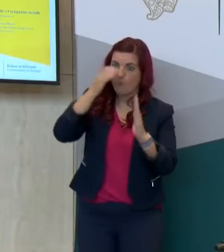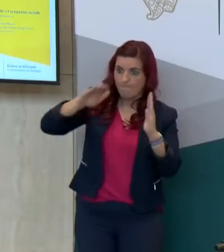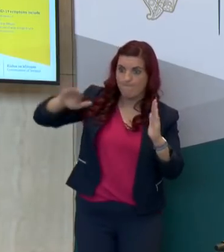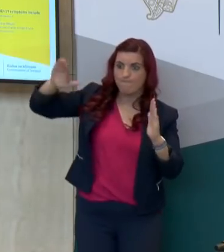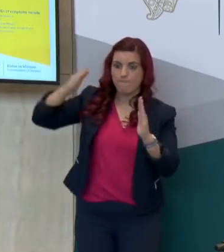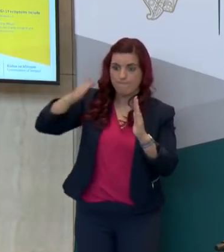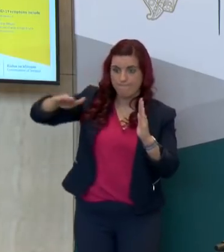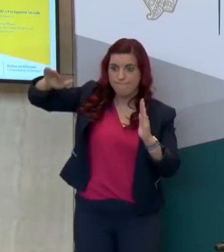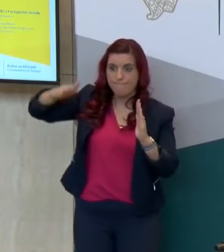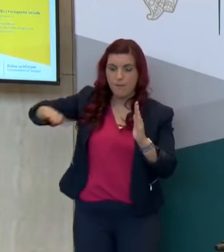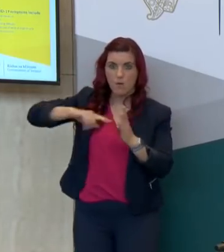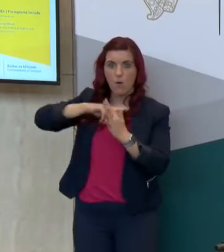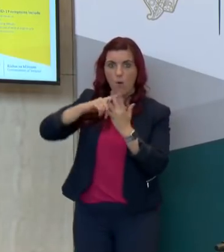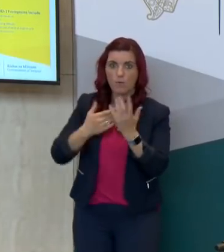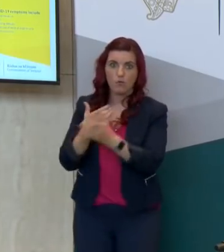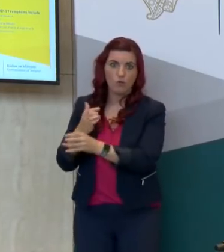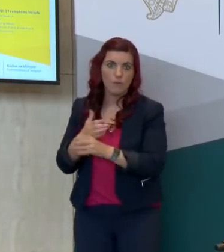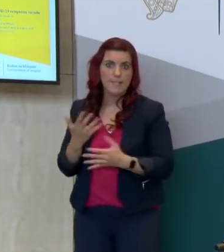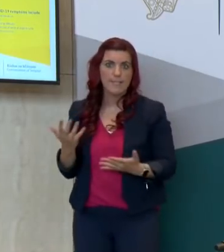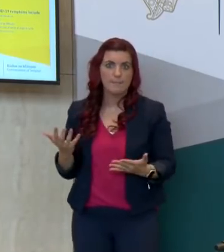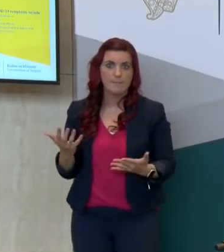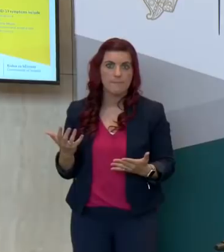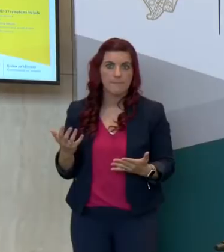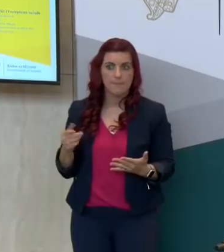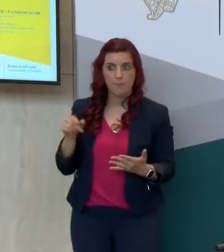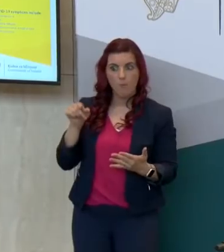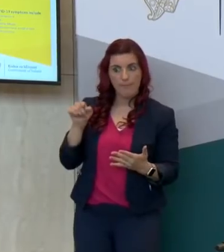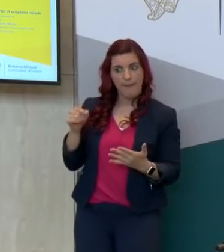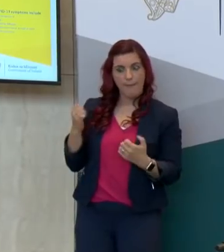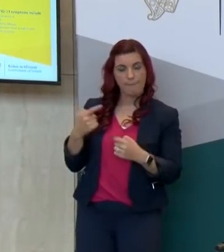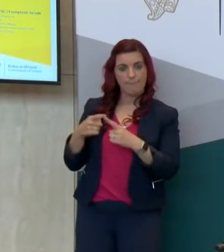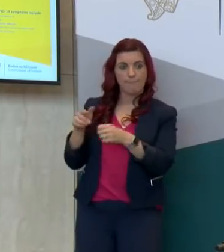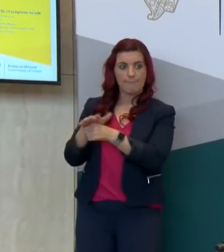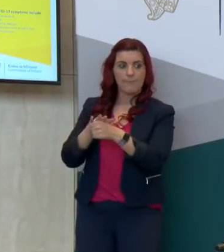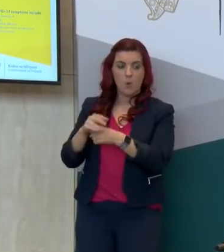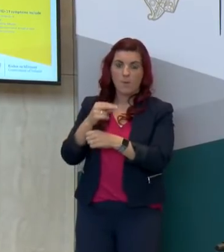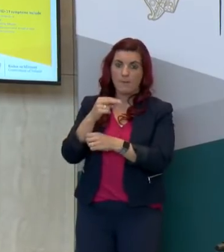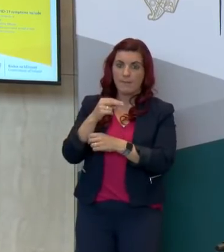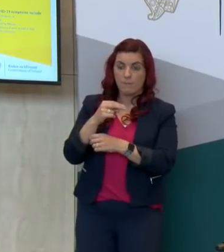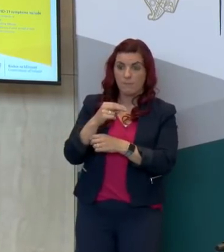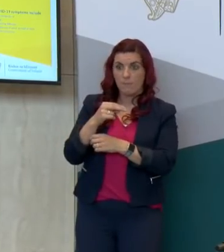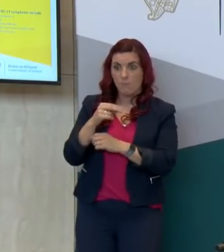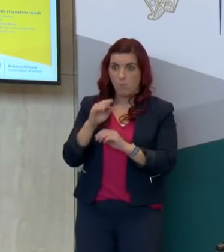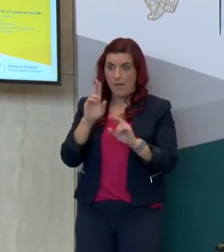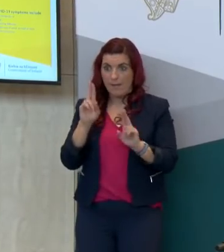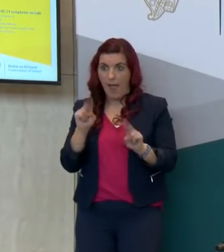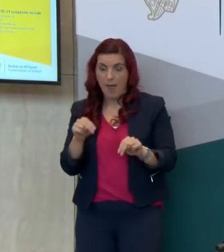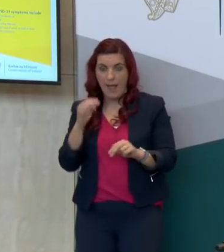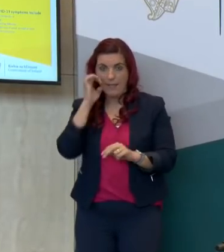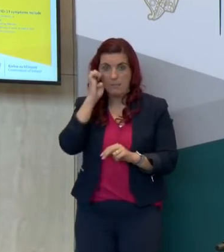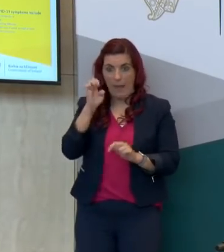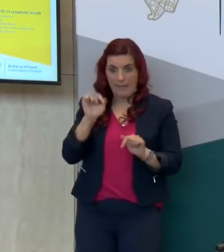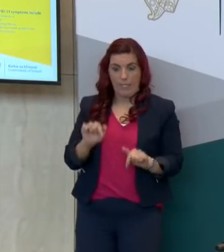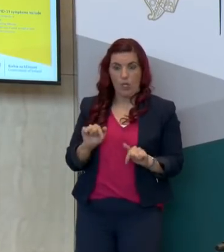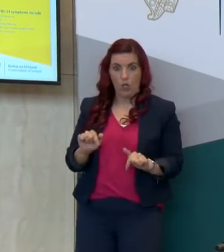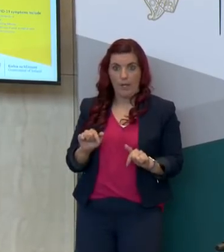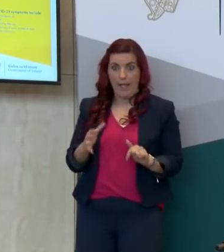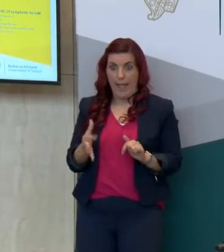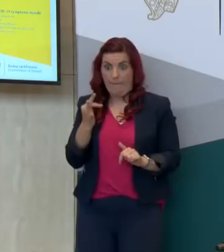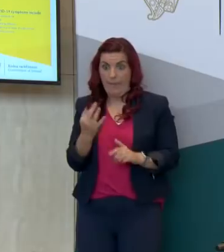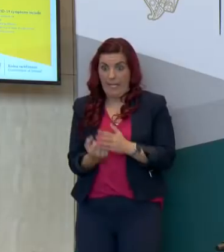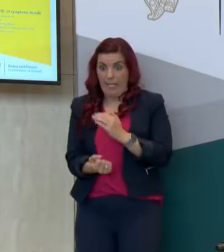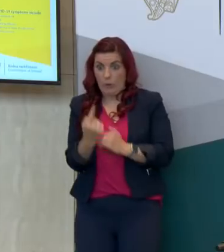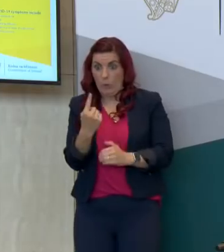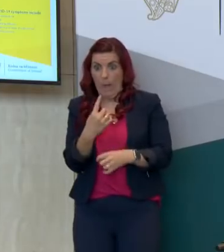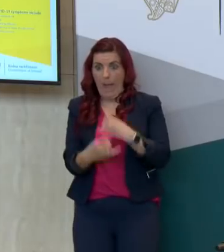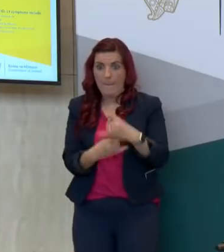forward with easing today. They didn't. So it is not unreasonable to expect that we will run into trouble at various